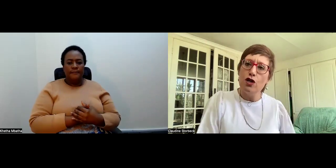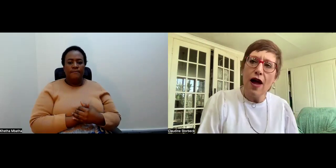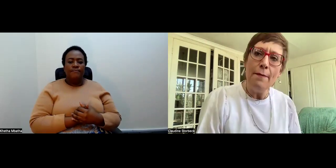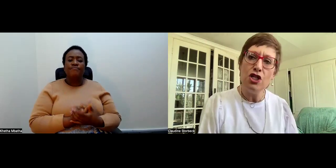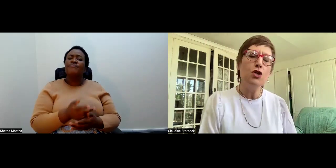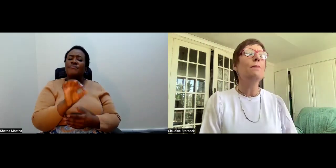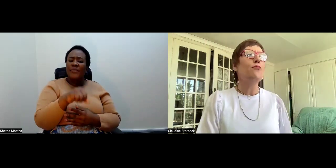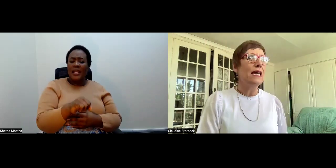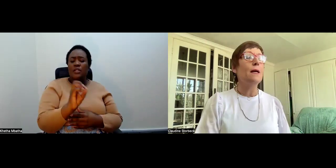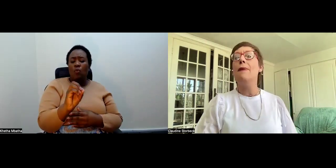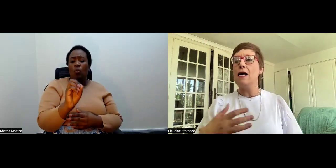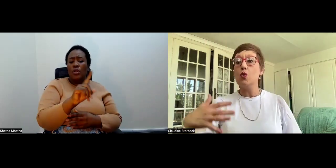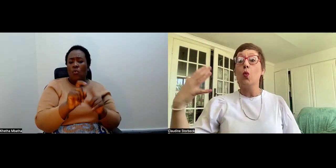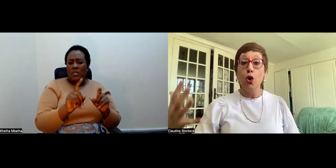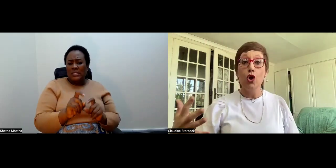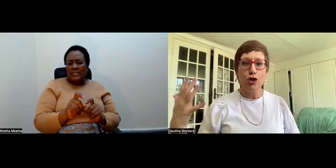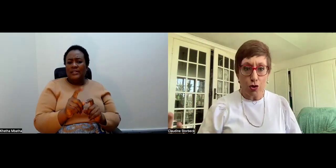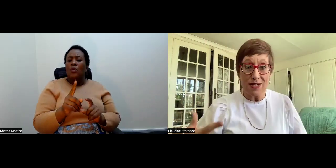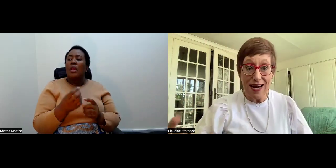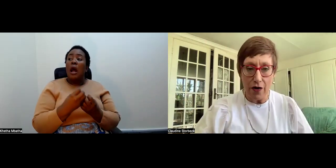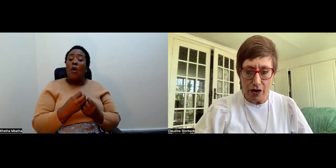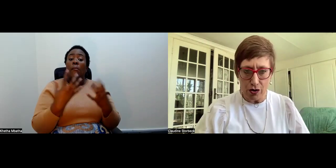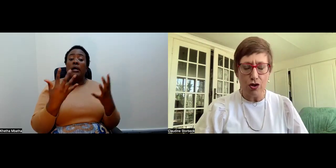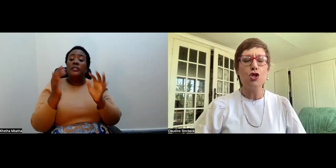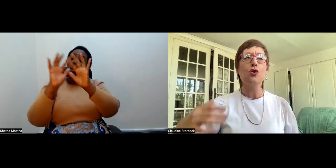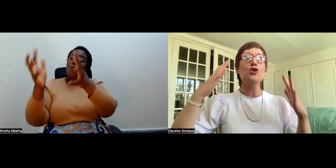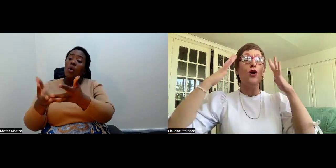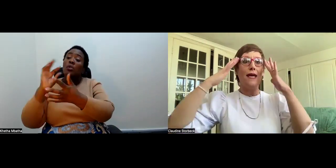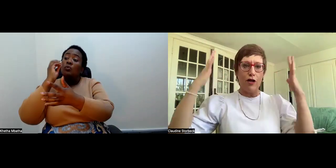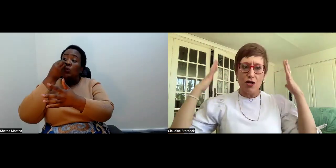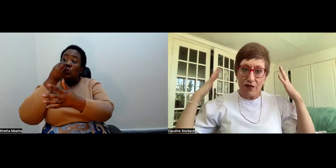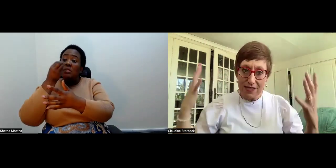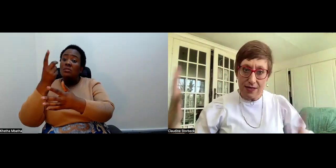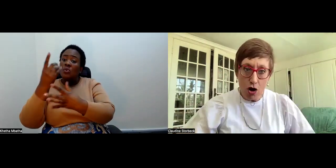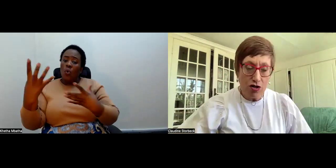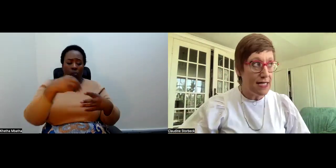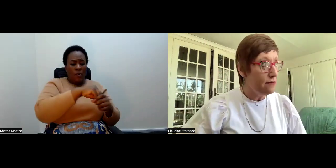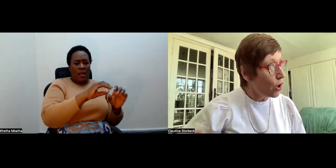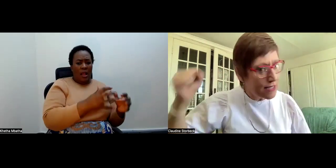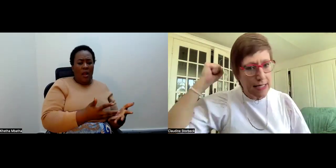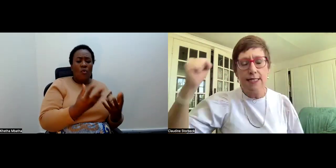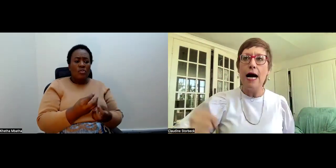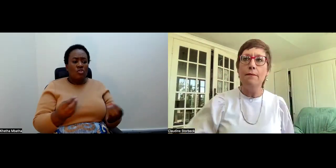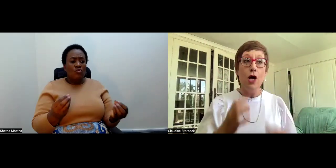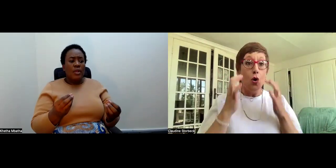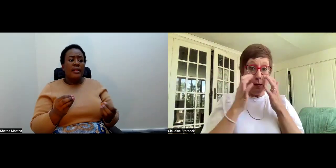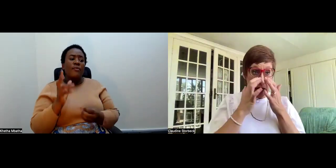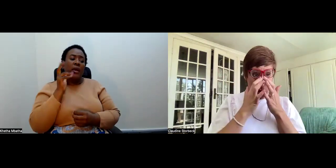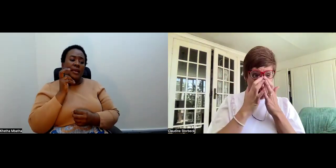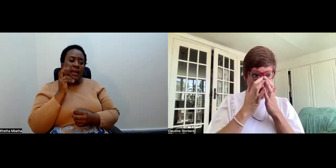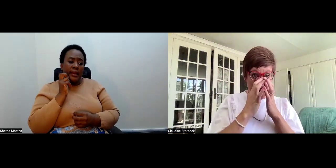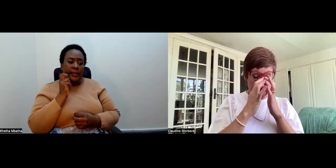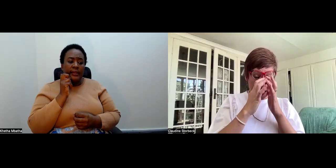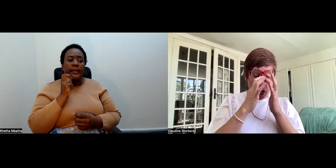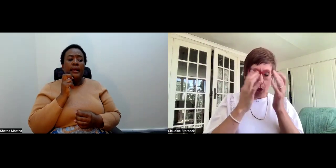also the question of how much do we bring in about world news and current news? The children are hearing. So if it's democracy voting time, we